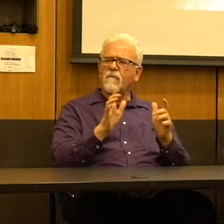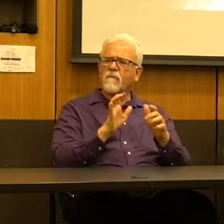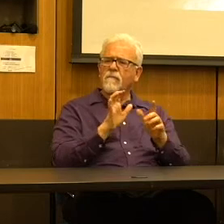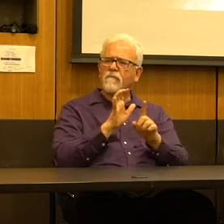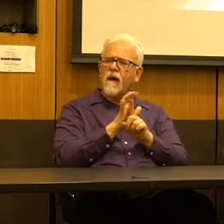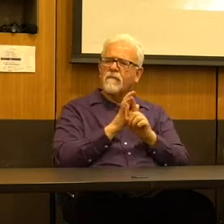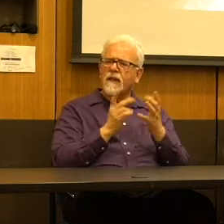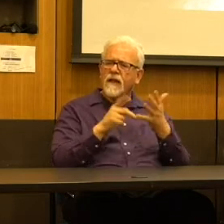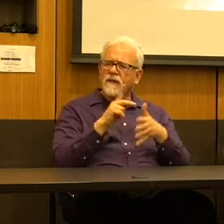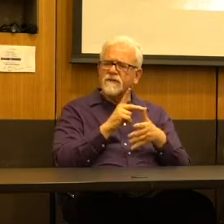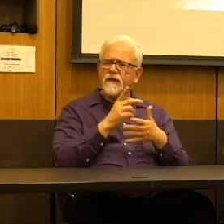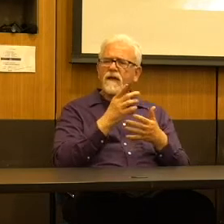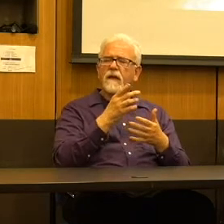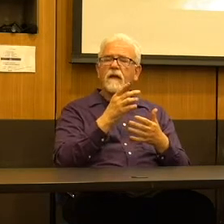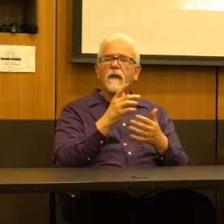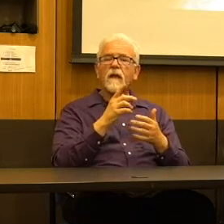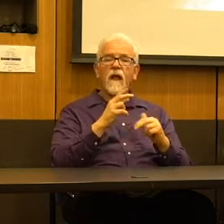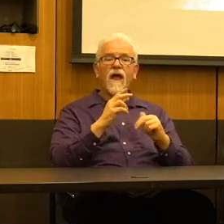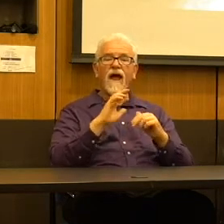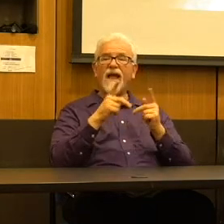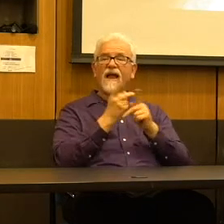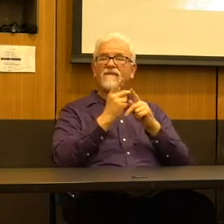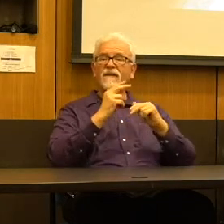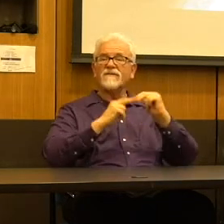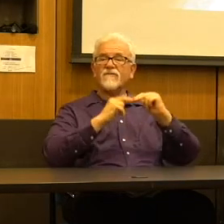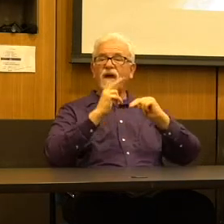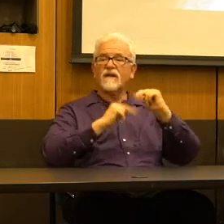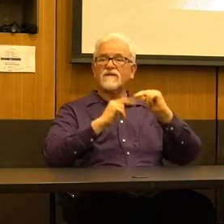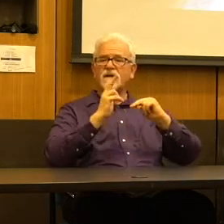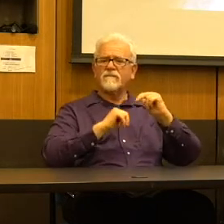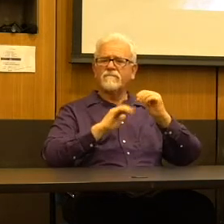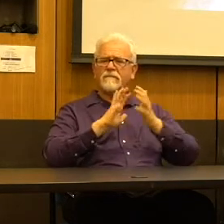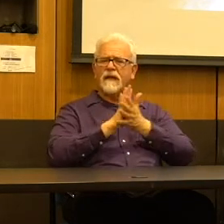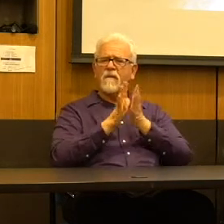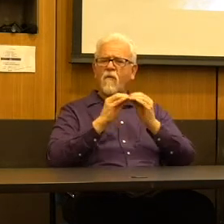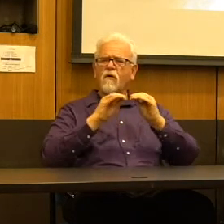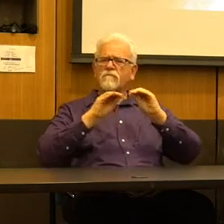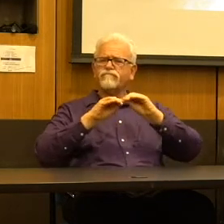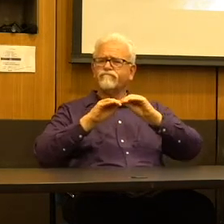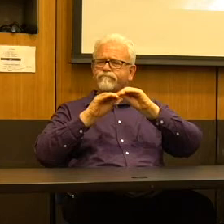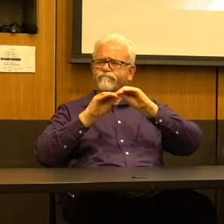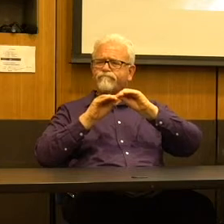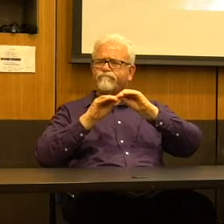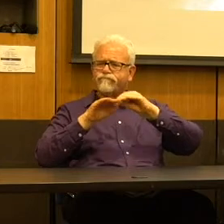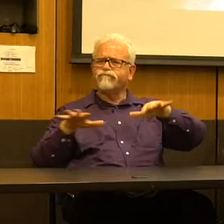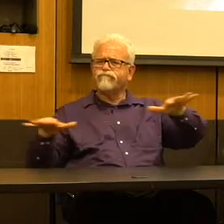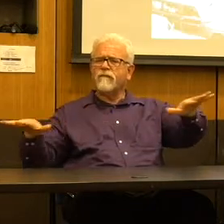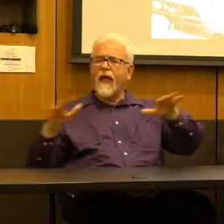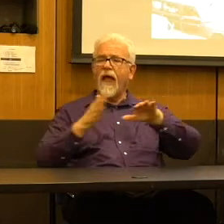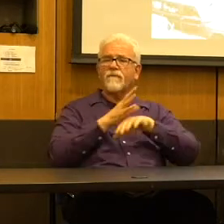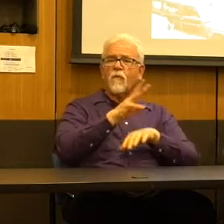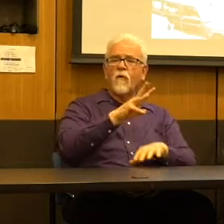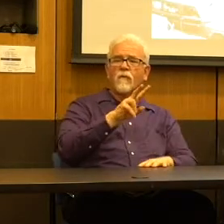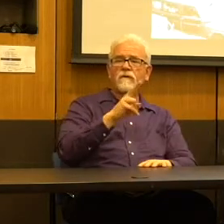kind of construction that's actually going to become pretty predominant after World War II throughout the rest of the country, but California was earlier on in